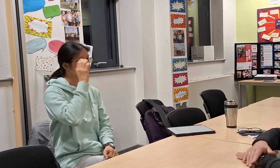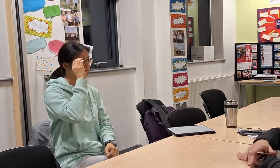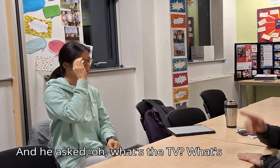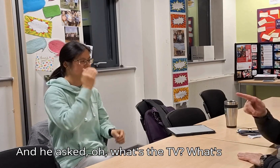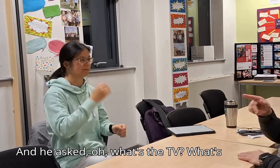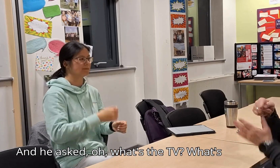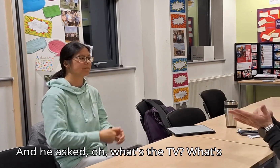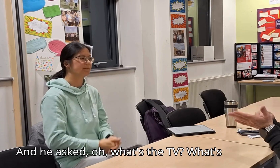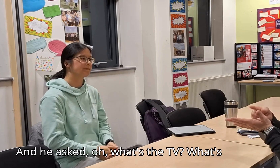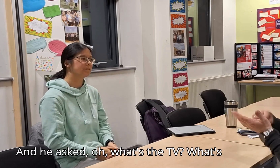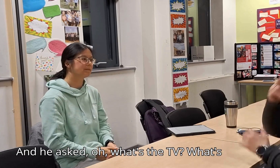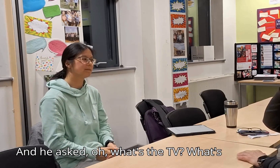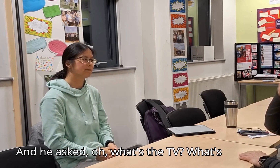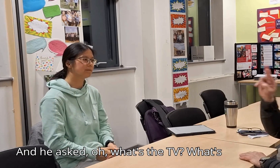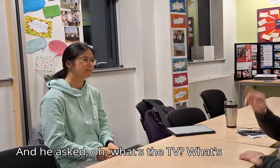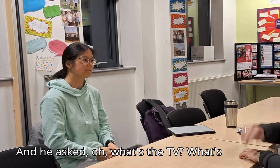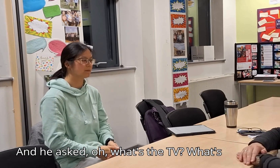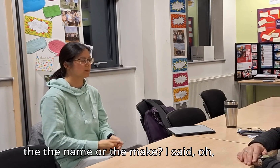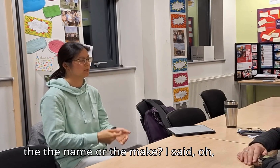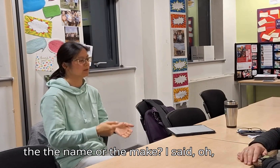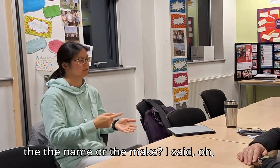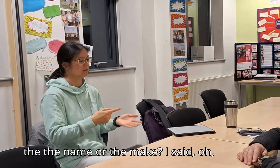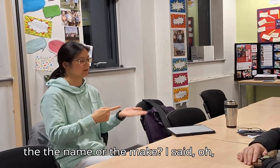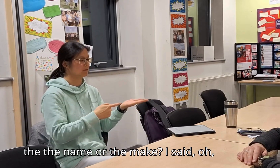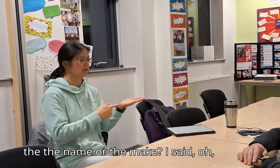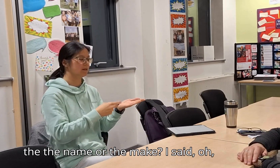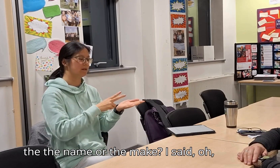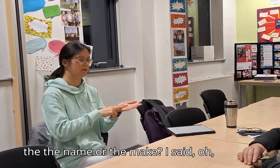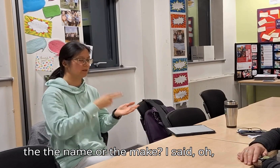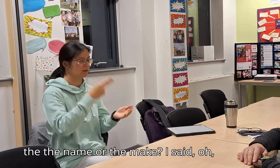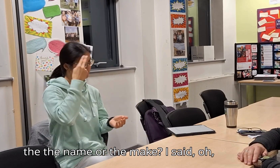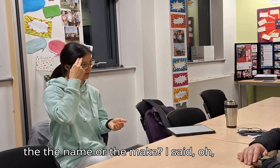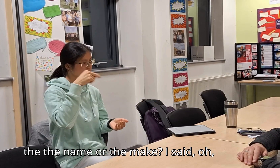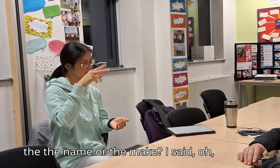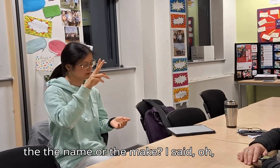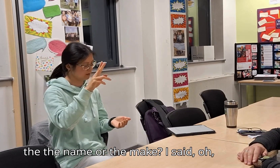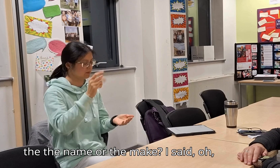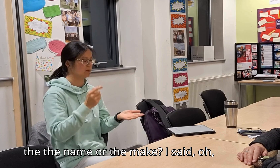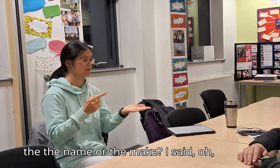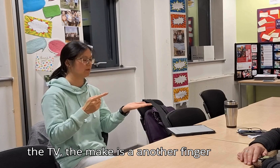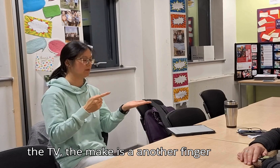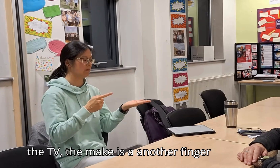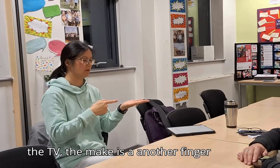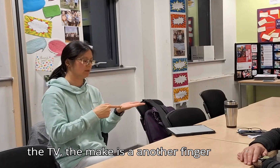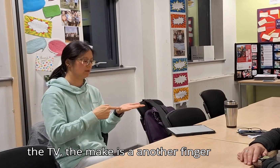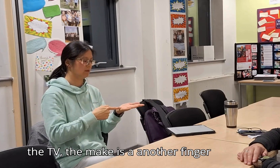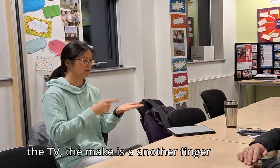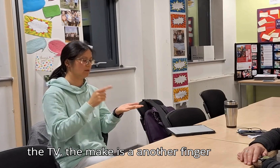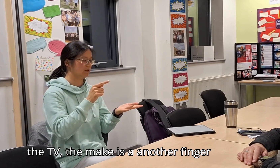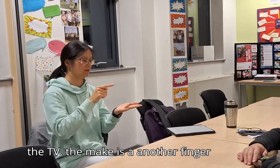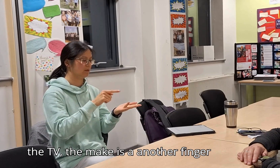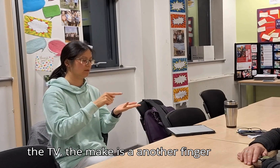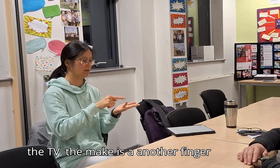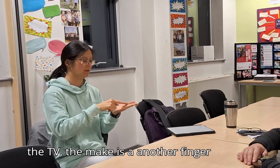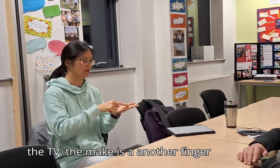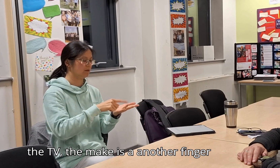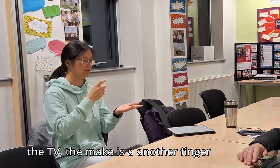And he asks, oh, what's the TV? What's the name or the make? I say, oh, the TV, the make is a, and I